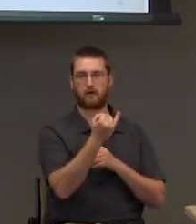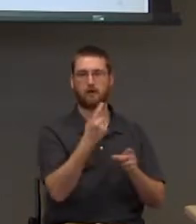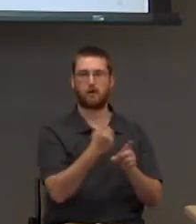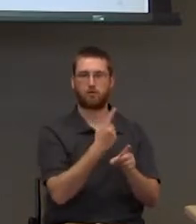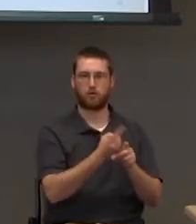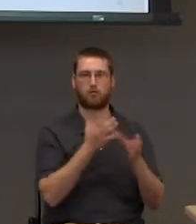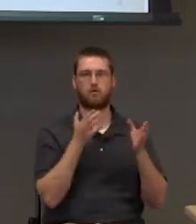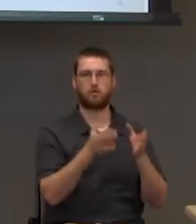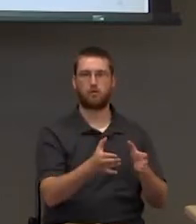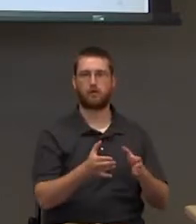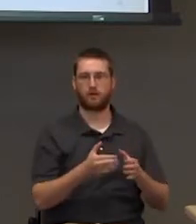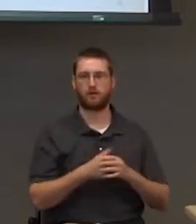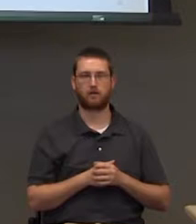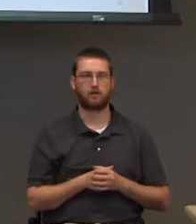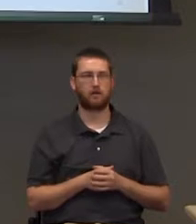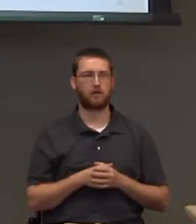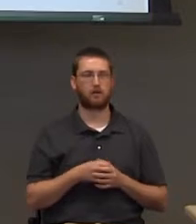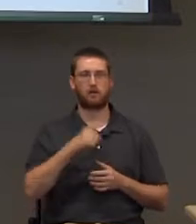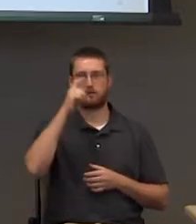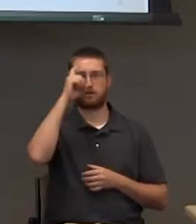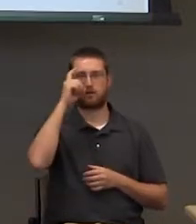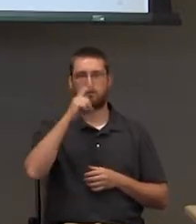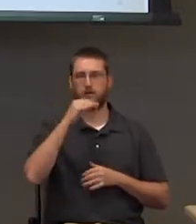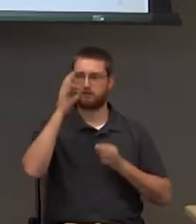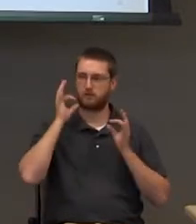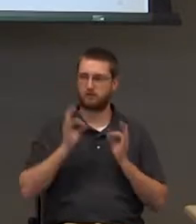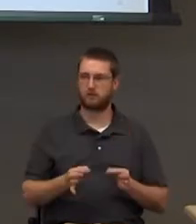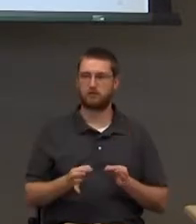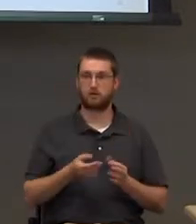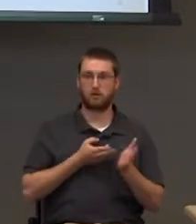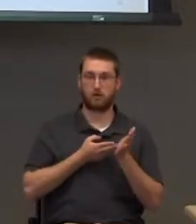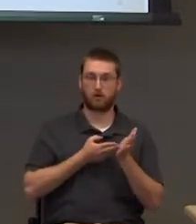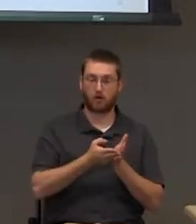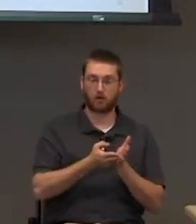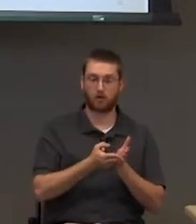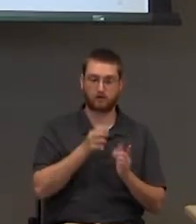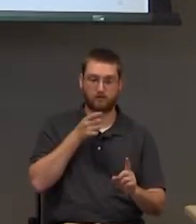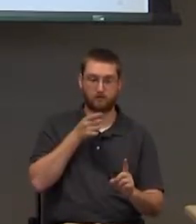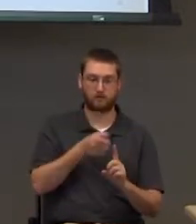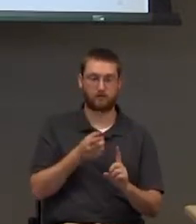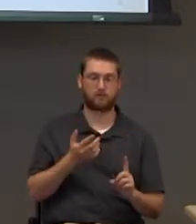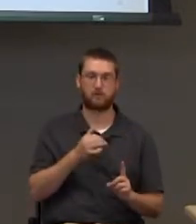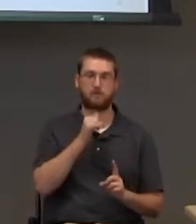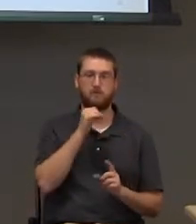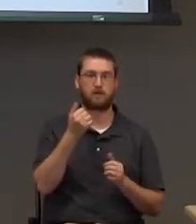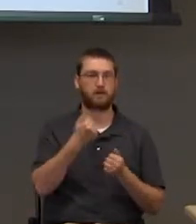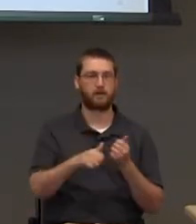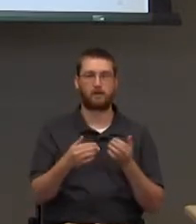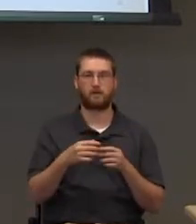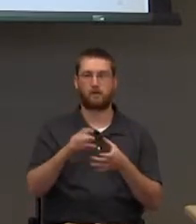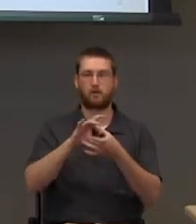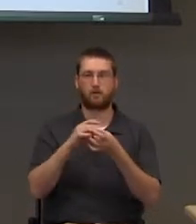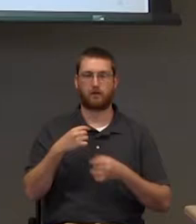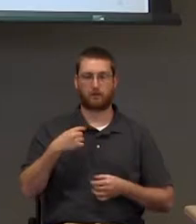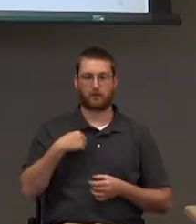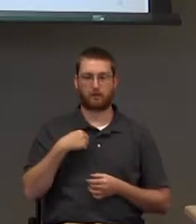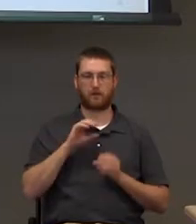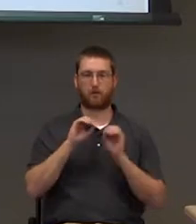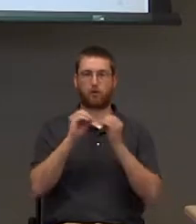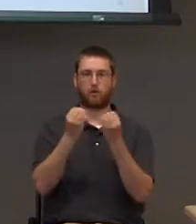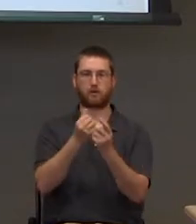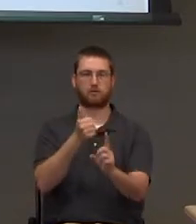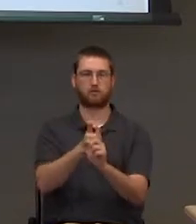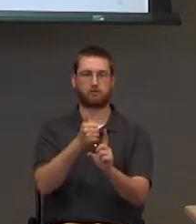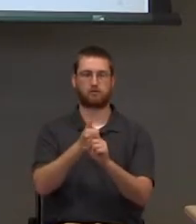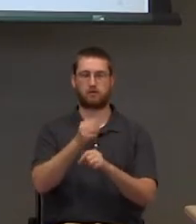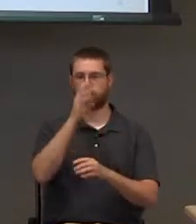very wise strategic, which for all honesty, was not anything to do with me. That was something that the organization came up